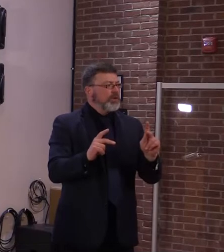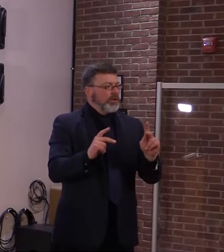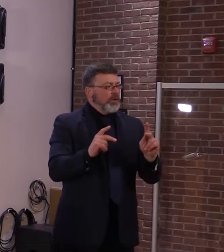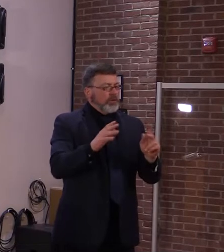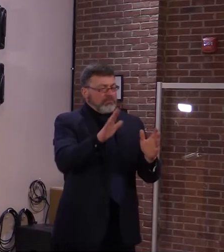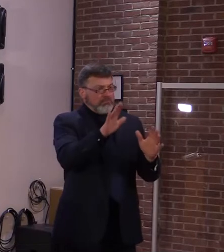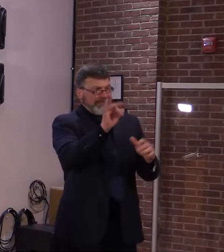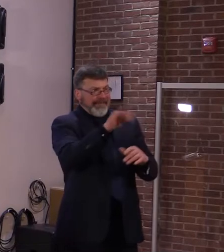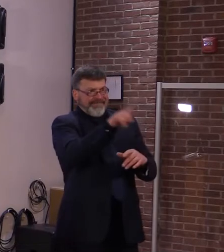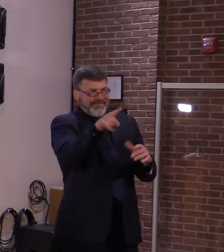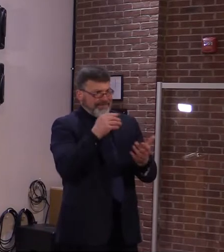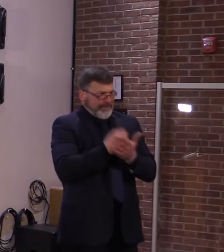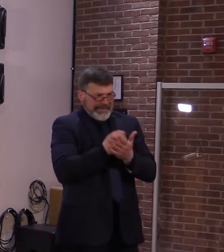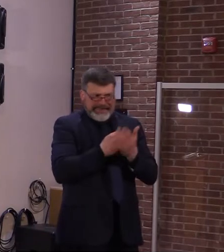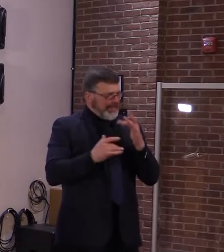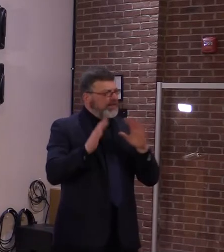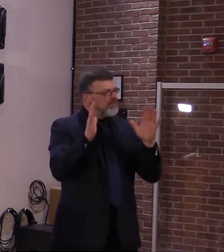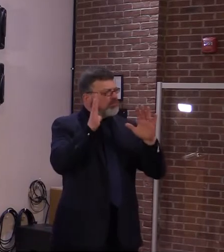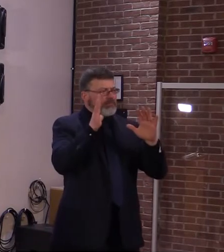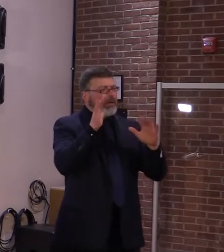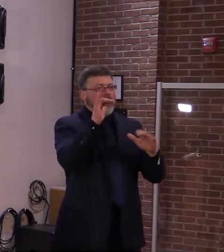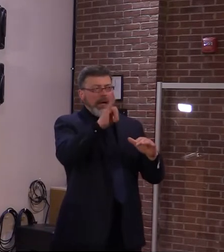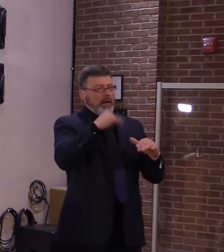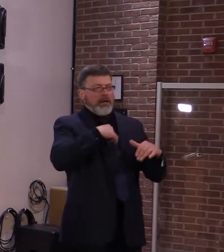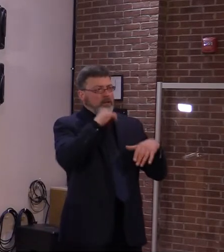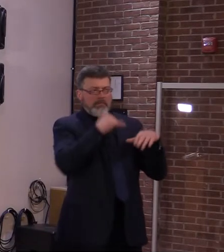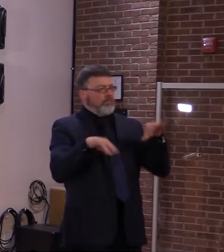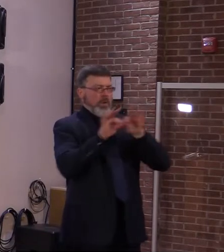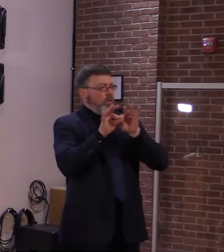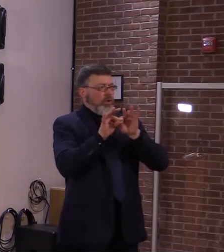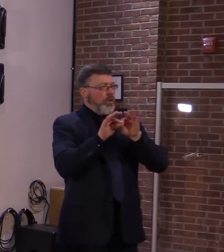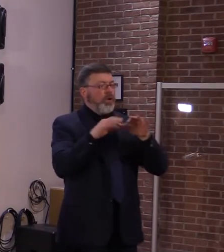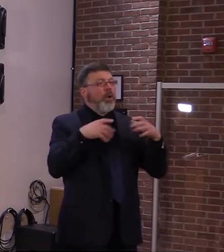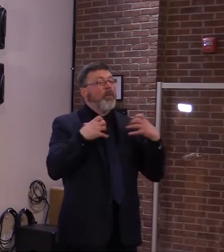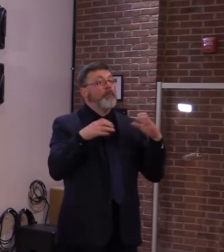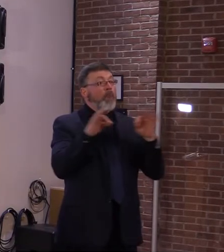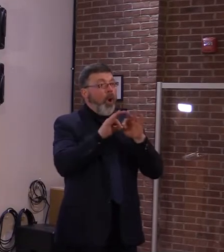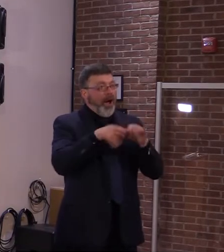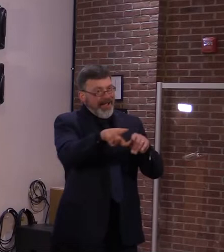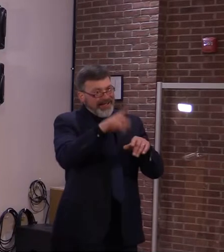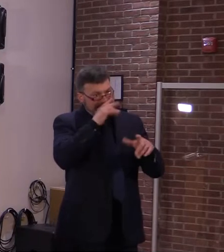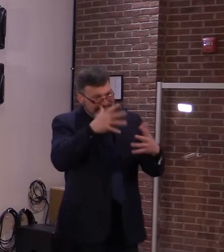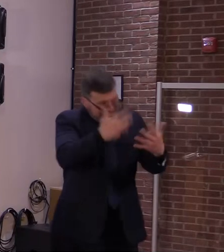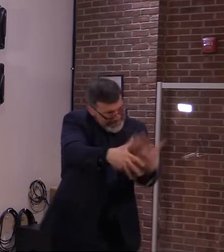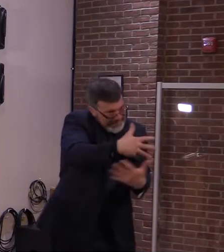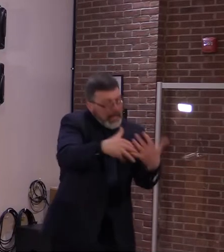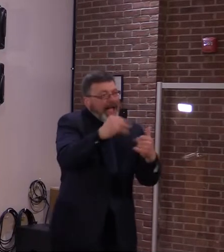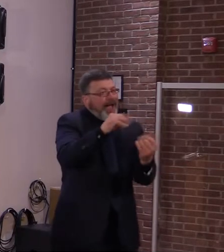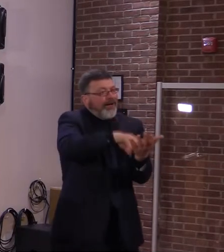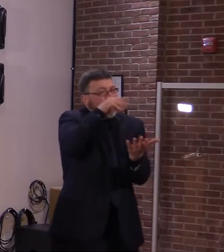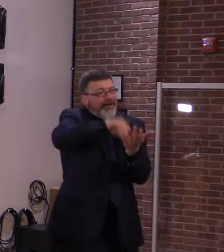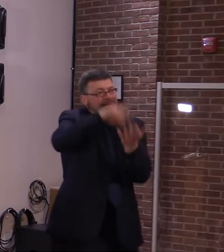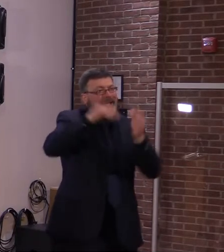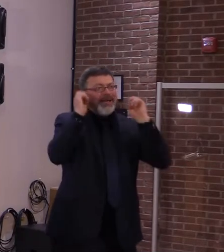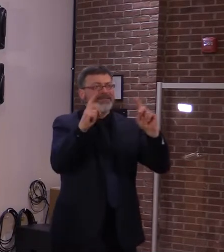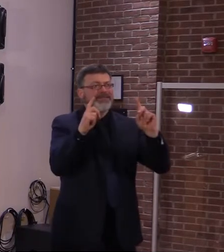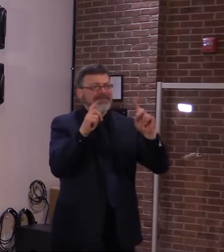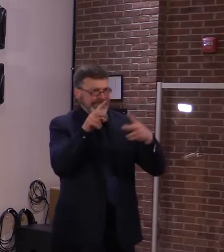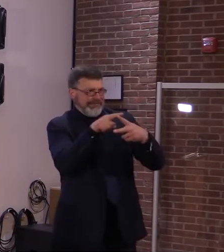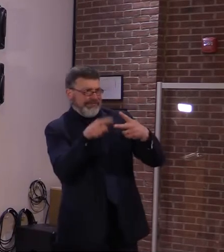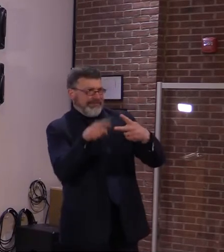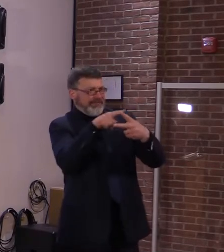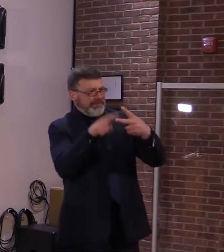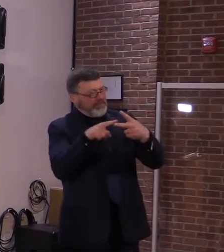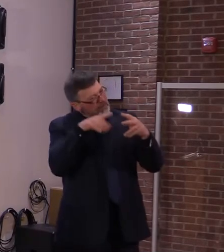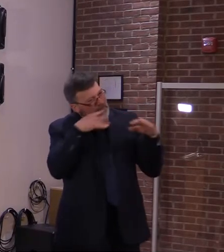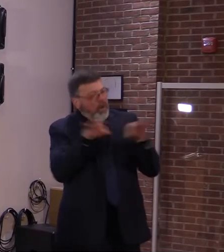said this consistently. Getting kids back in school for in-person instruction was about the social needs and mental health